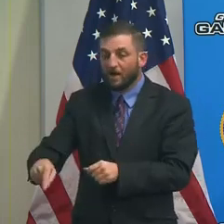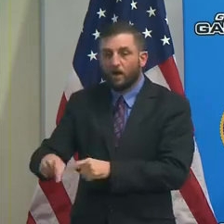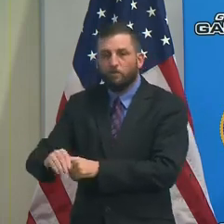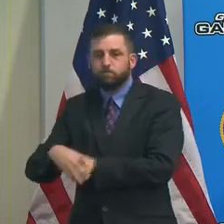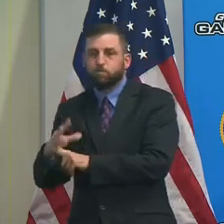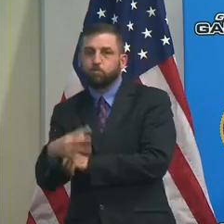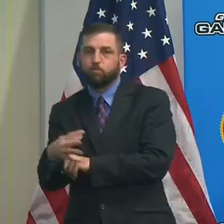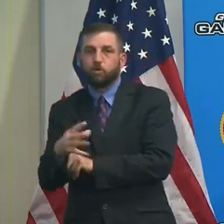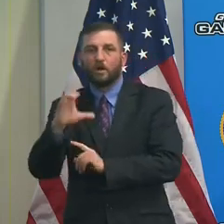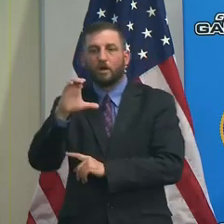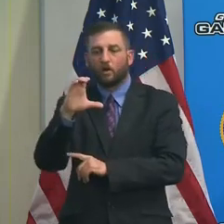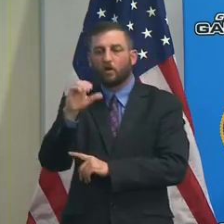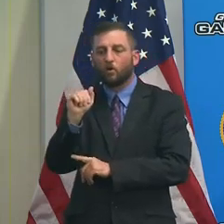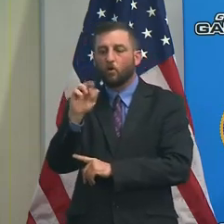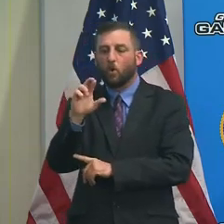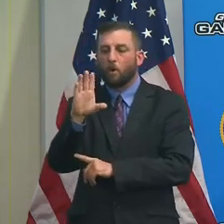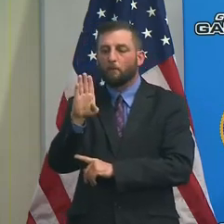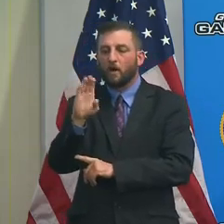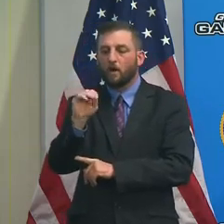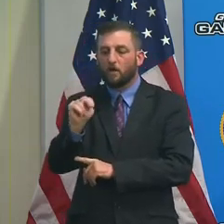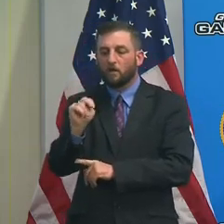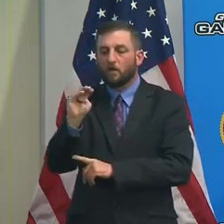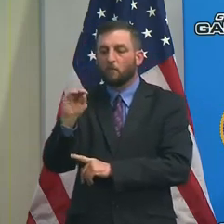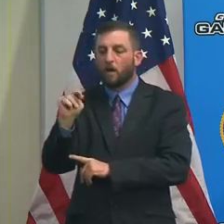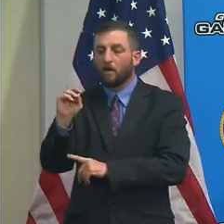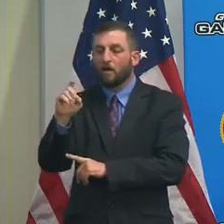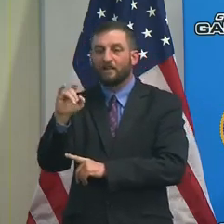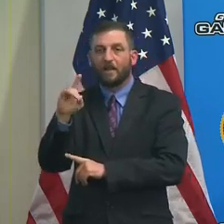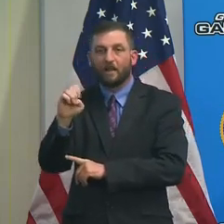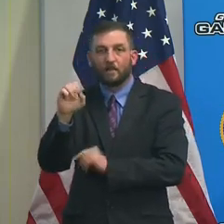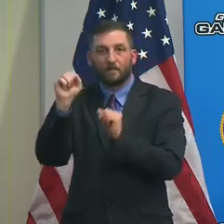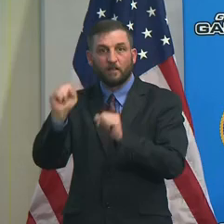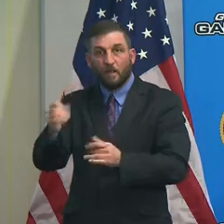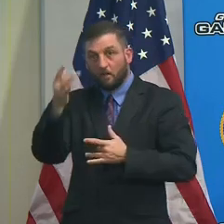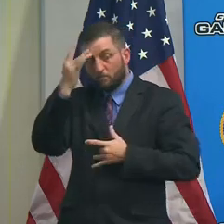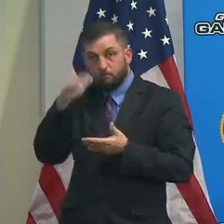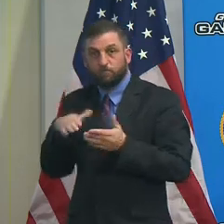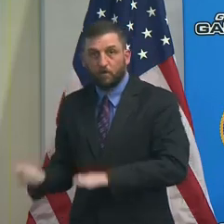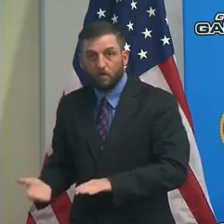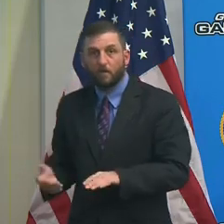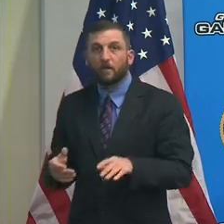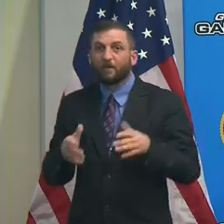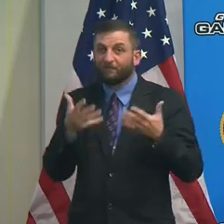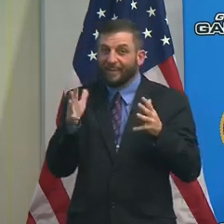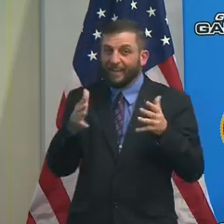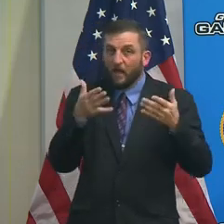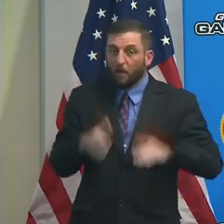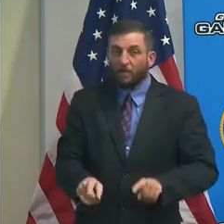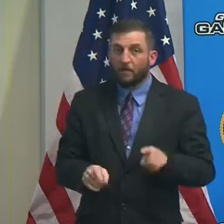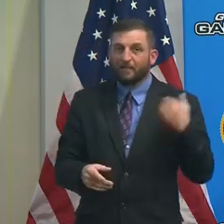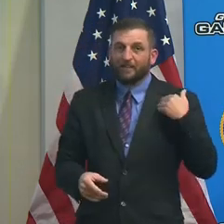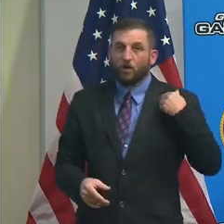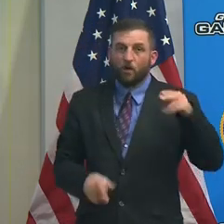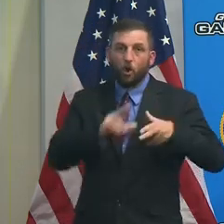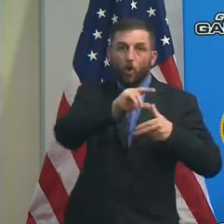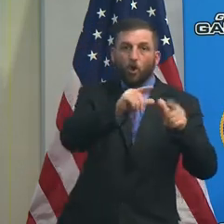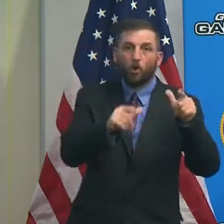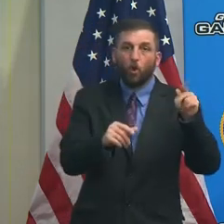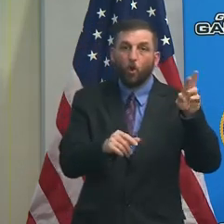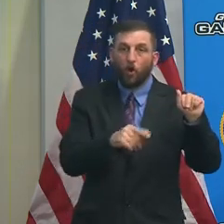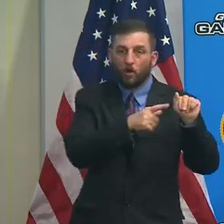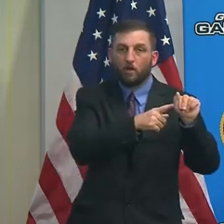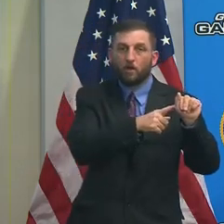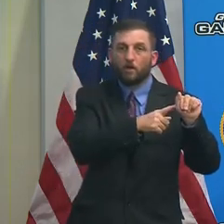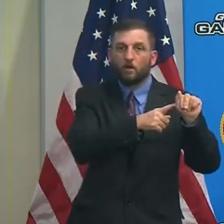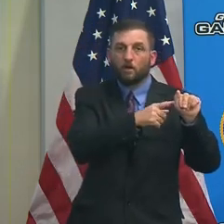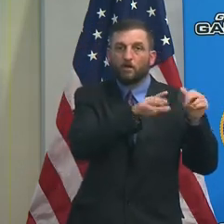occurred with 9 individuals after Hurricane Laura. And do that by making sure that you put that generator at least 20 feet away from